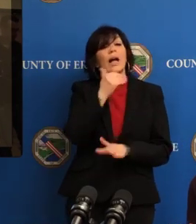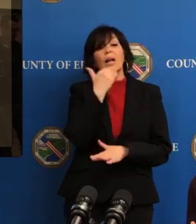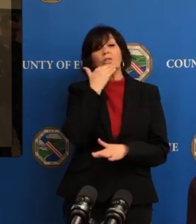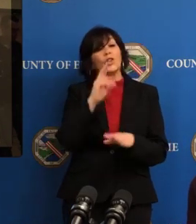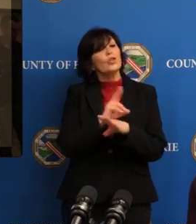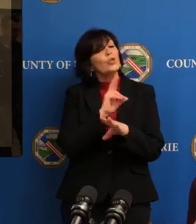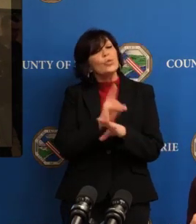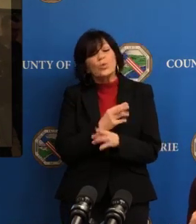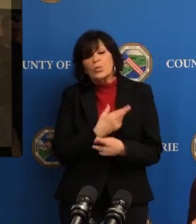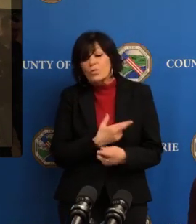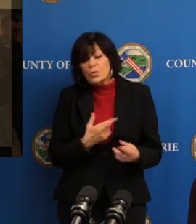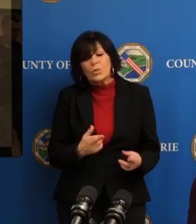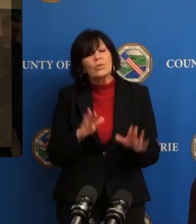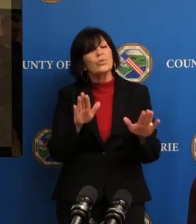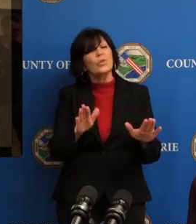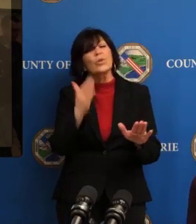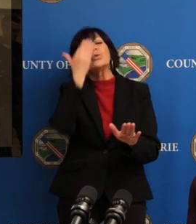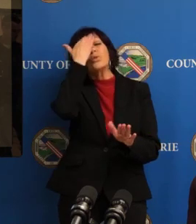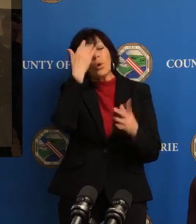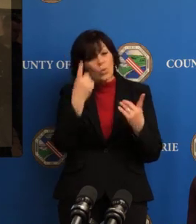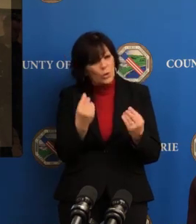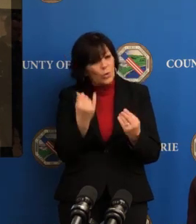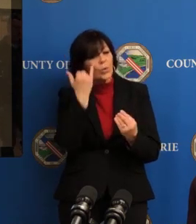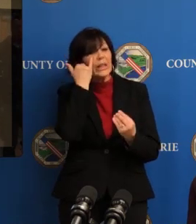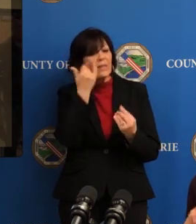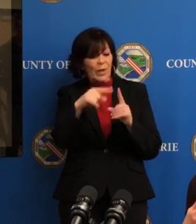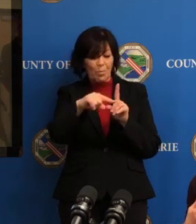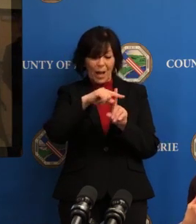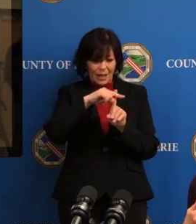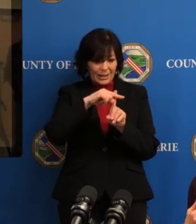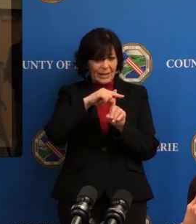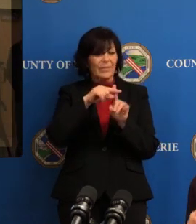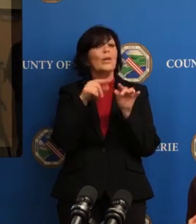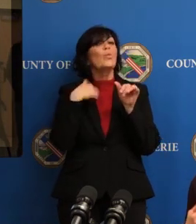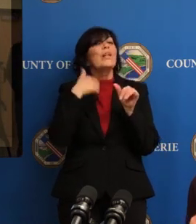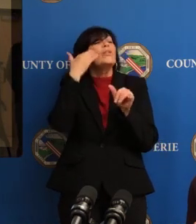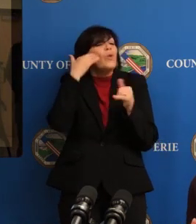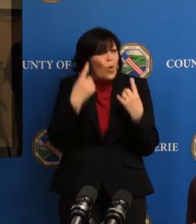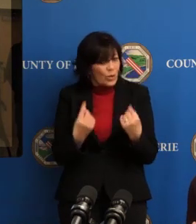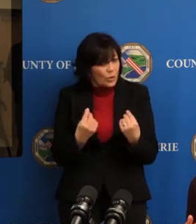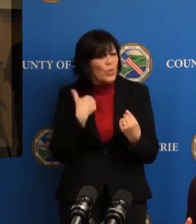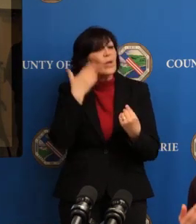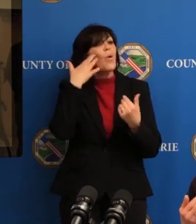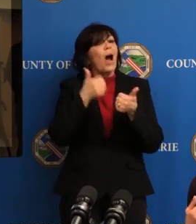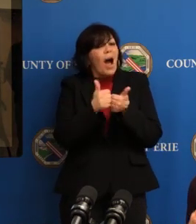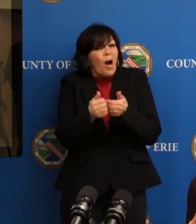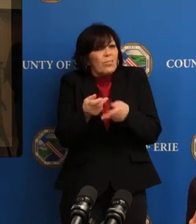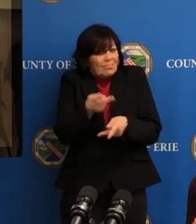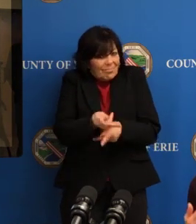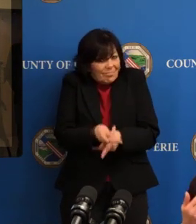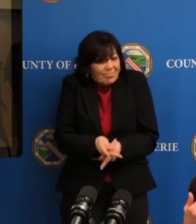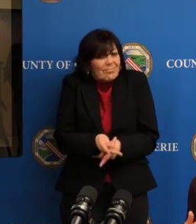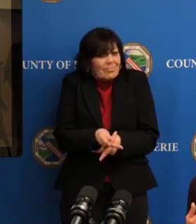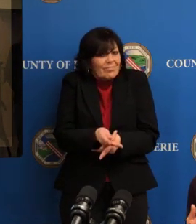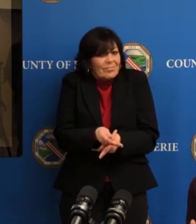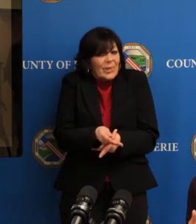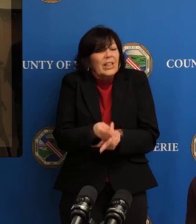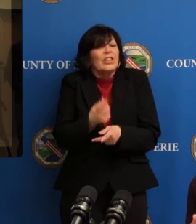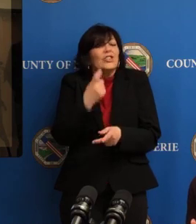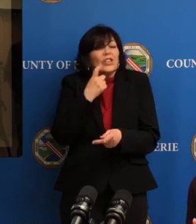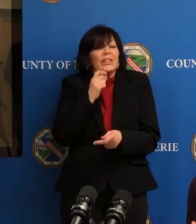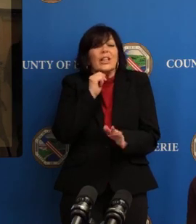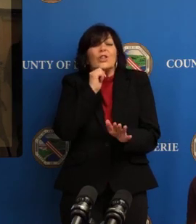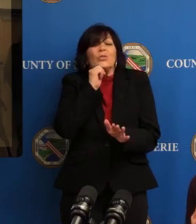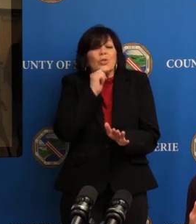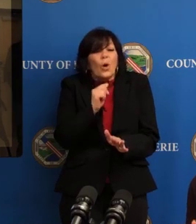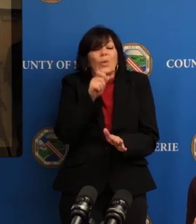use of resources. We know what to do if somebody is positive. We know how to manage them, and you just don't